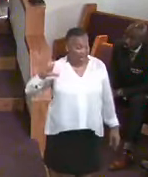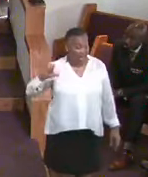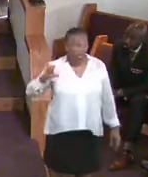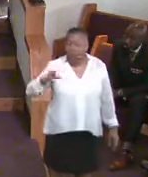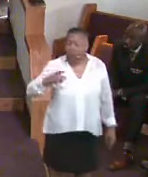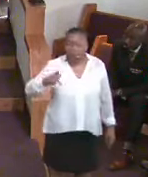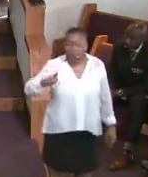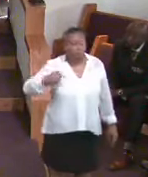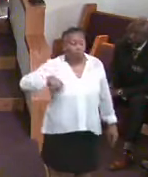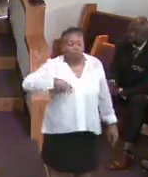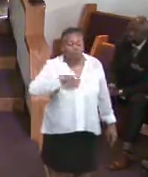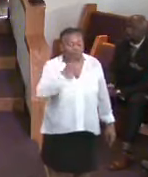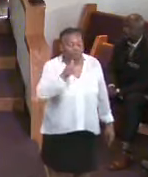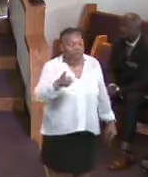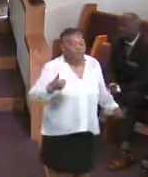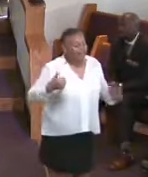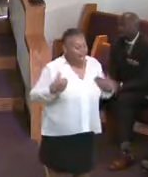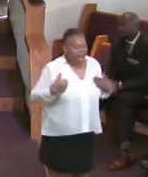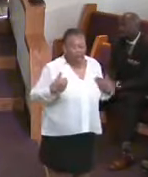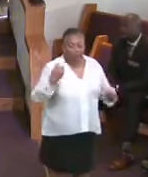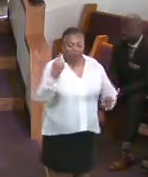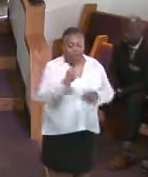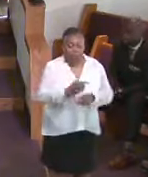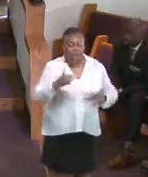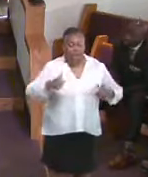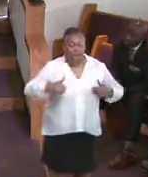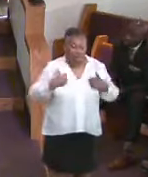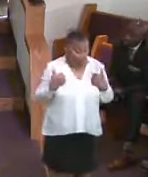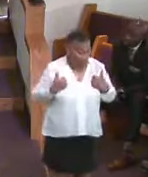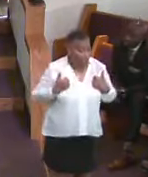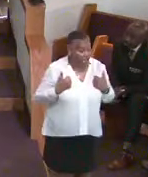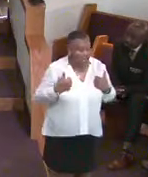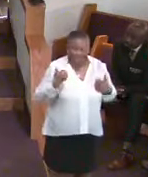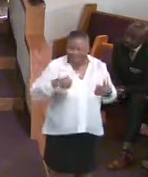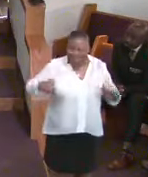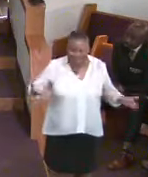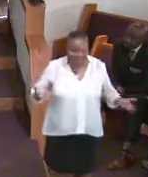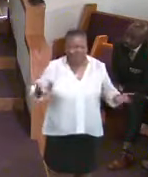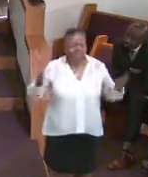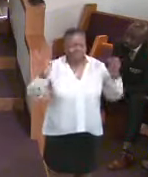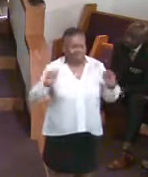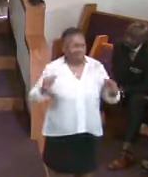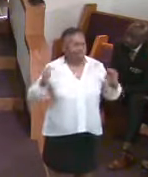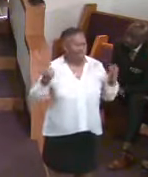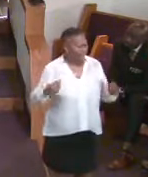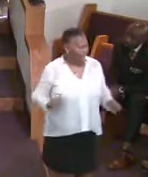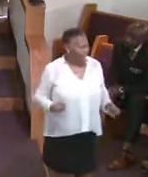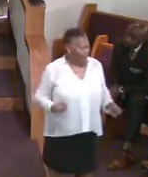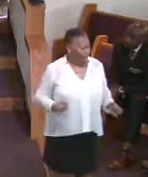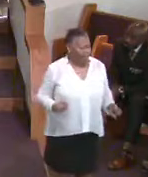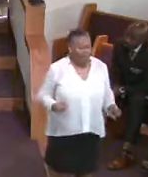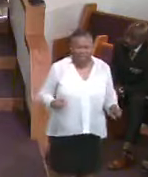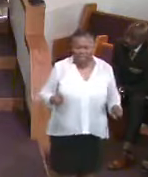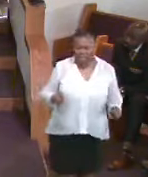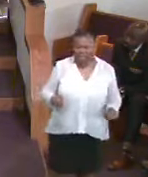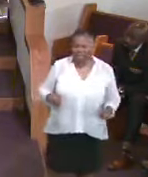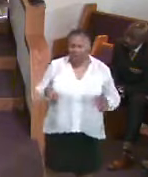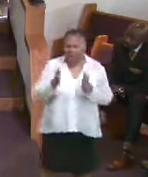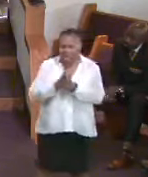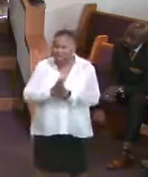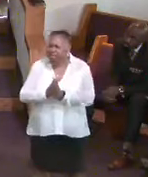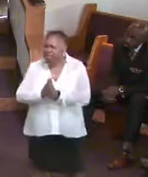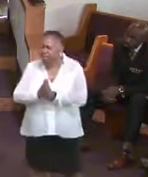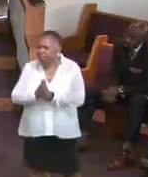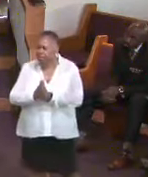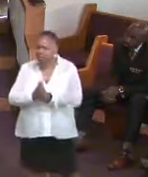the most current information for you, because anything can happen at any time. Amen? And so I'm asking you, dear sir,